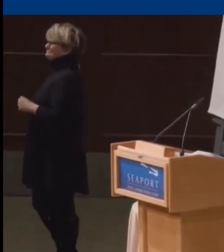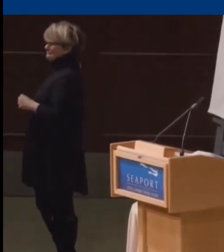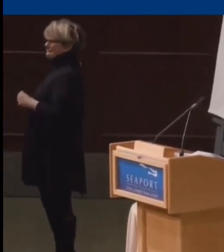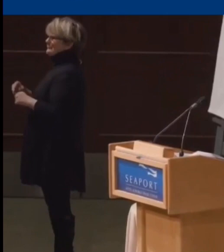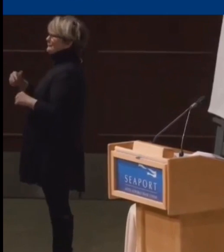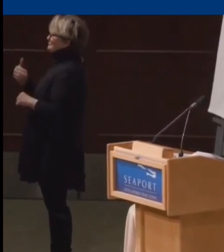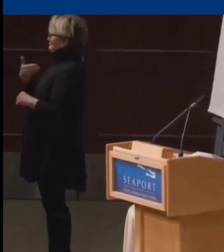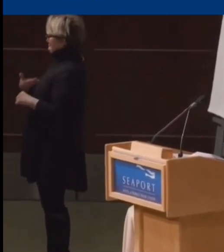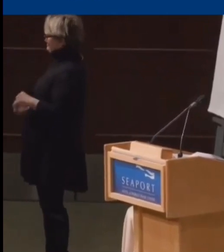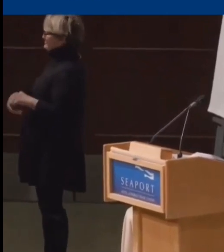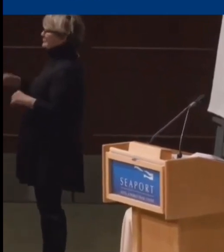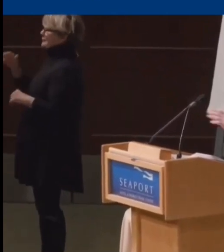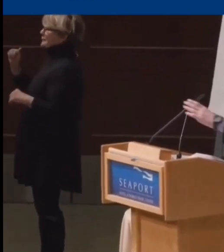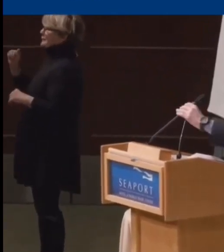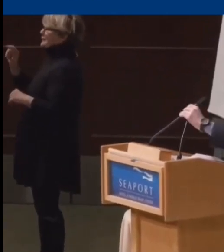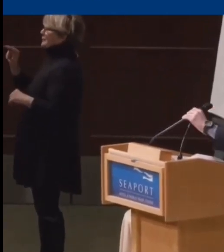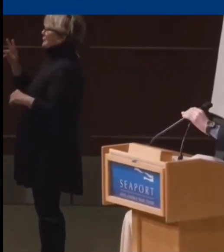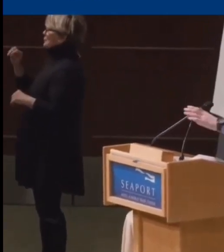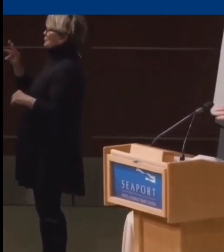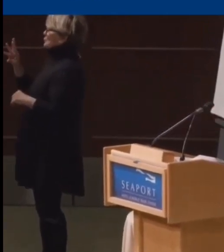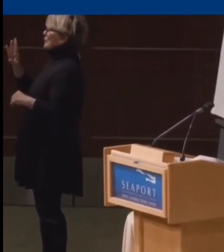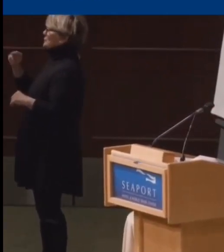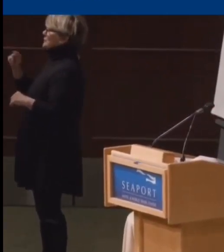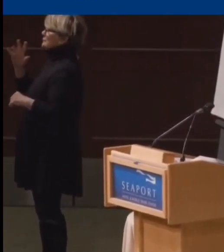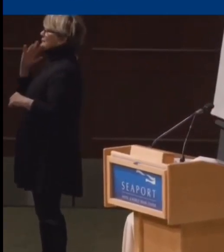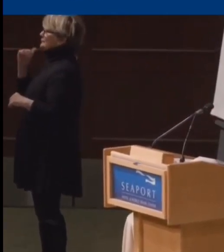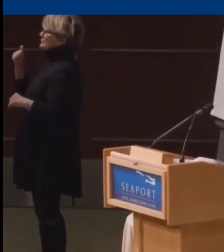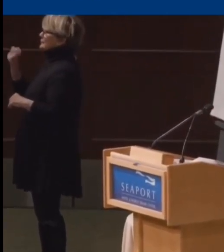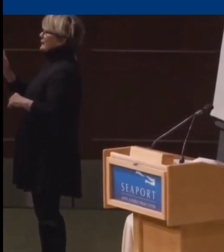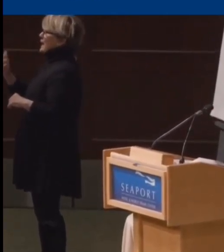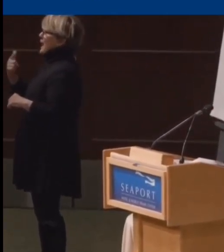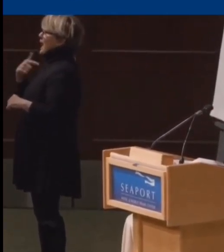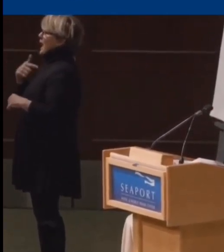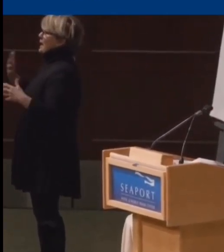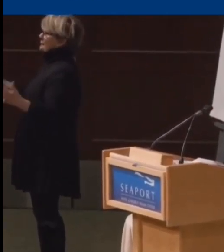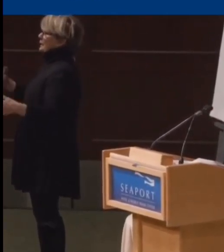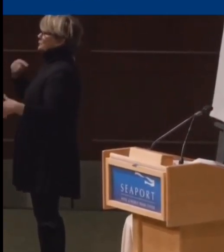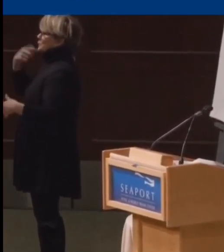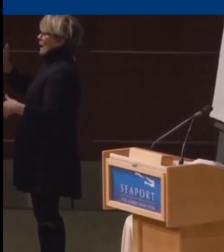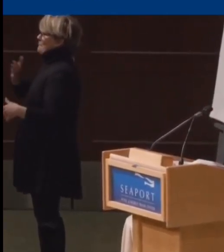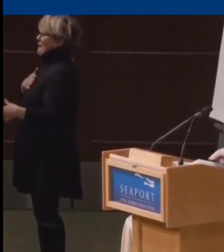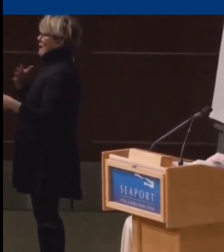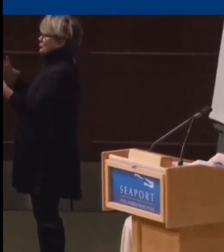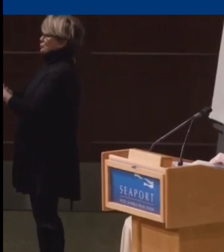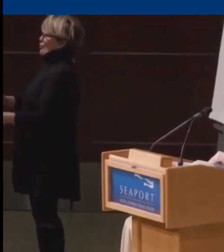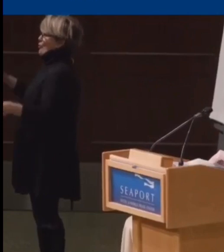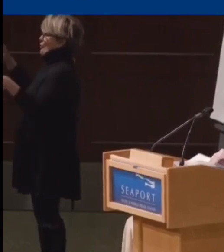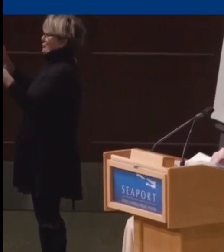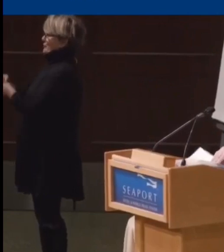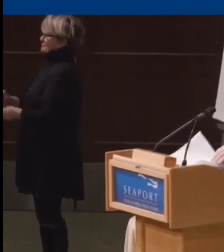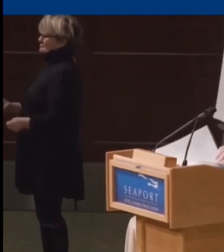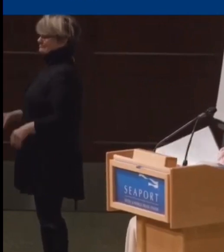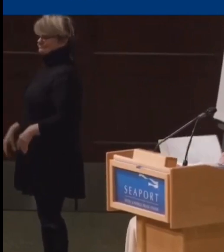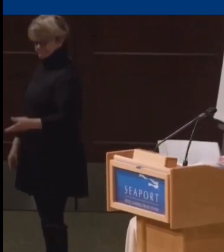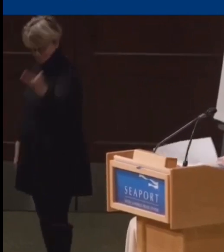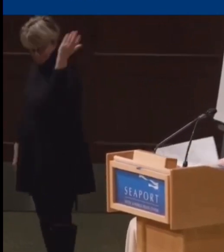I'm Andrew Roberts. I'm 15 years old, and I'm here to tell my story.